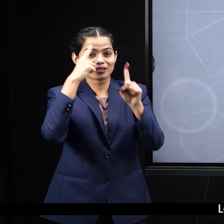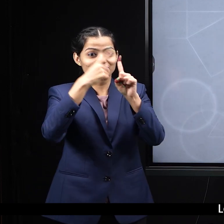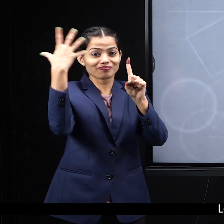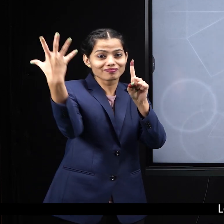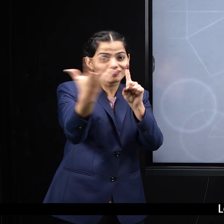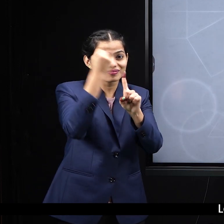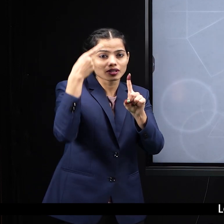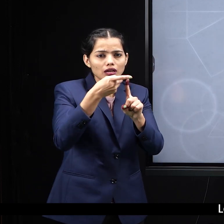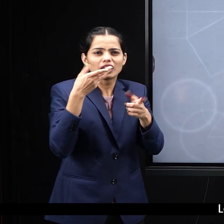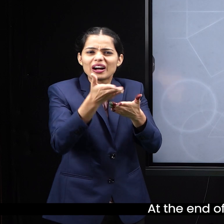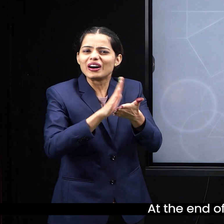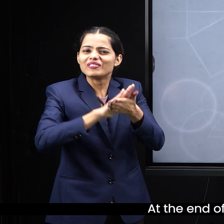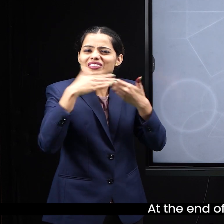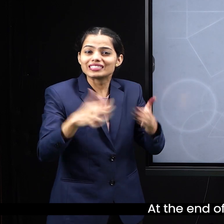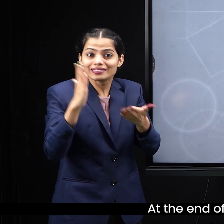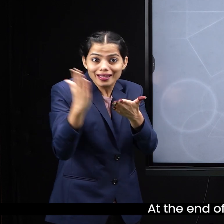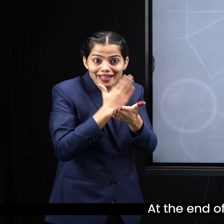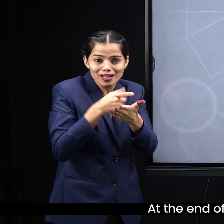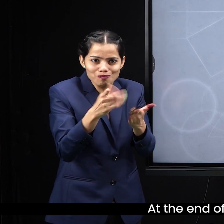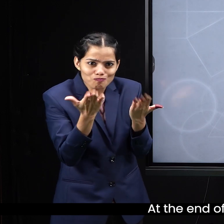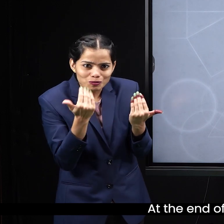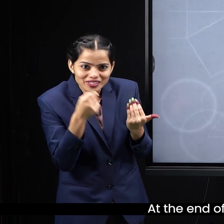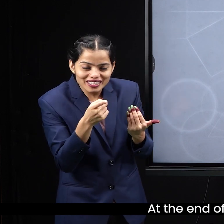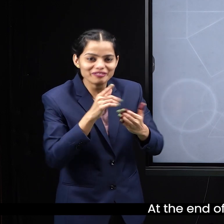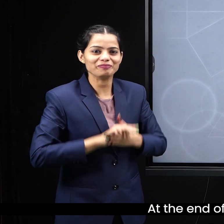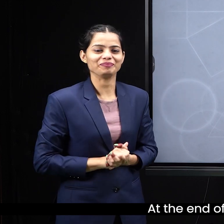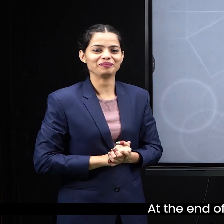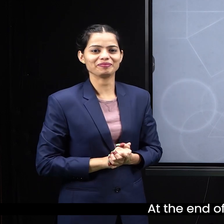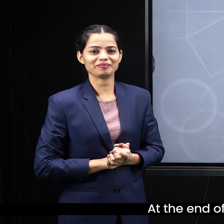Learning outcomes. At the end of this lesson, you will be able to